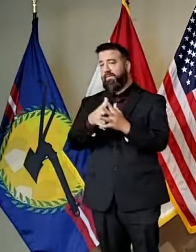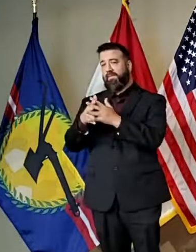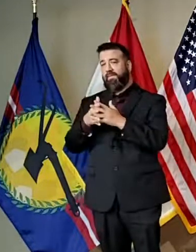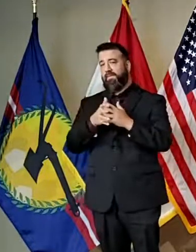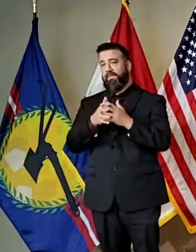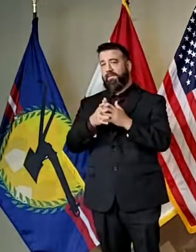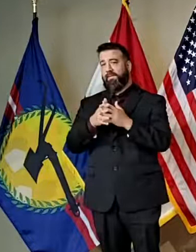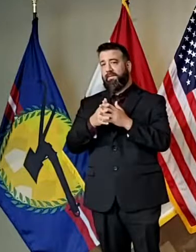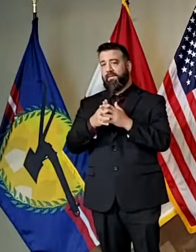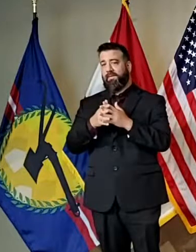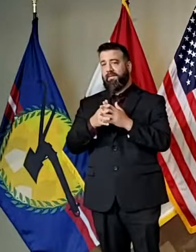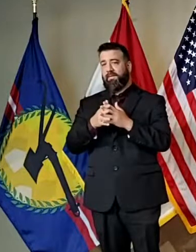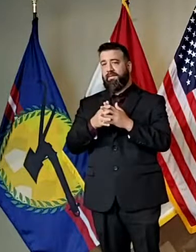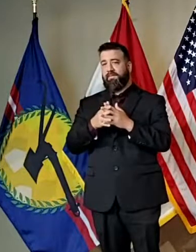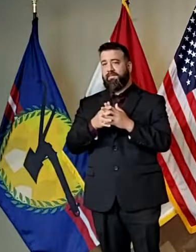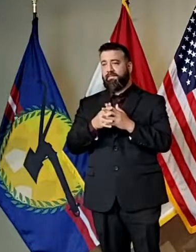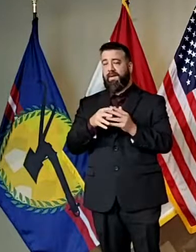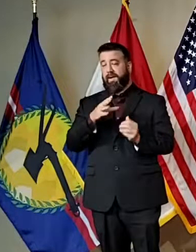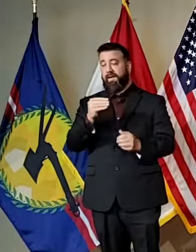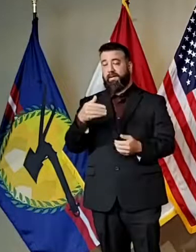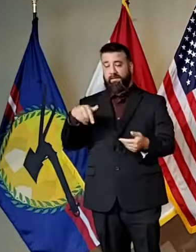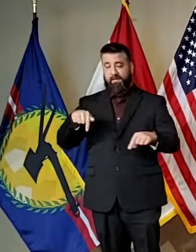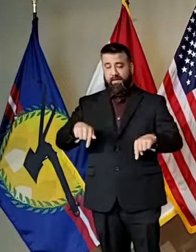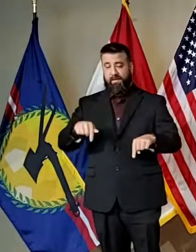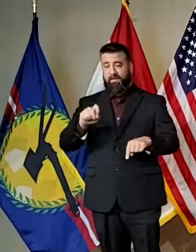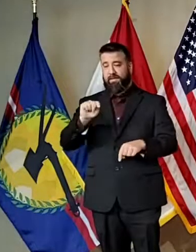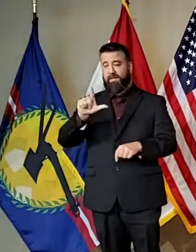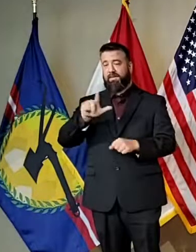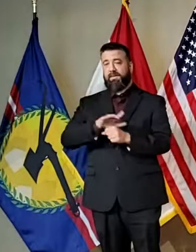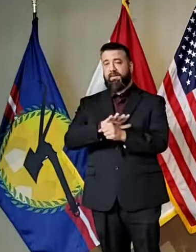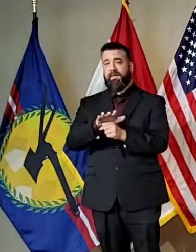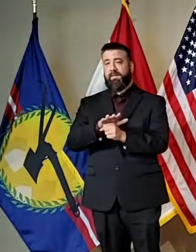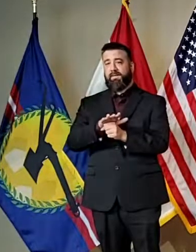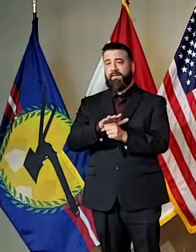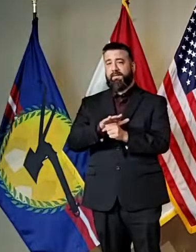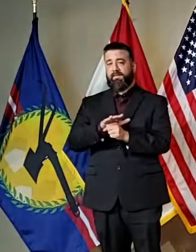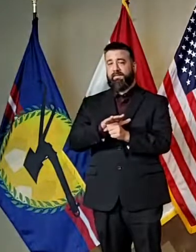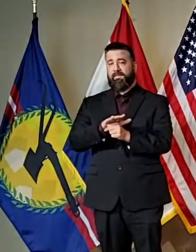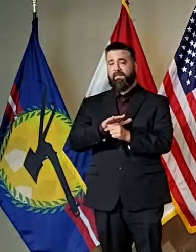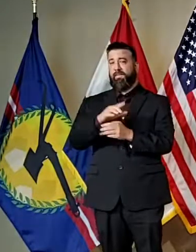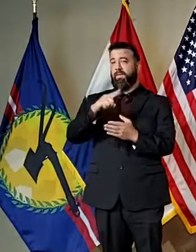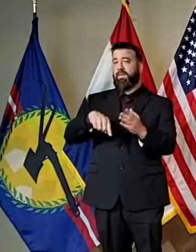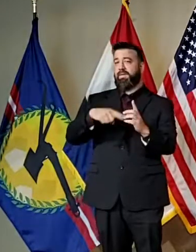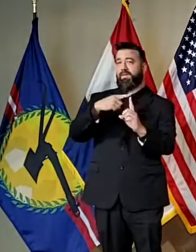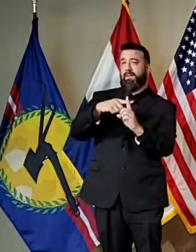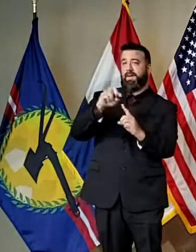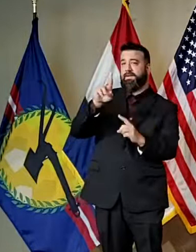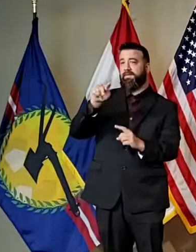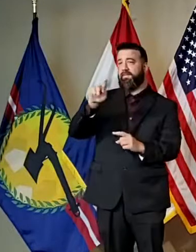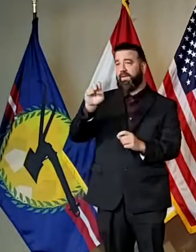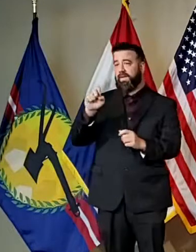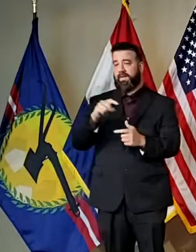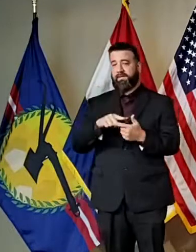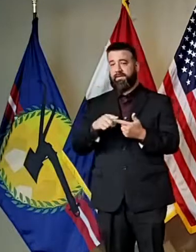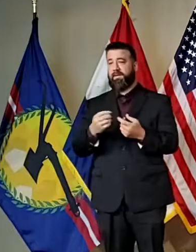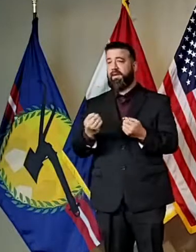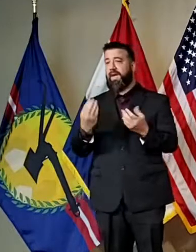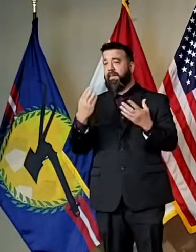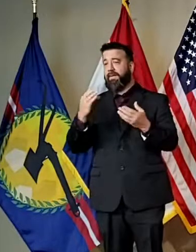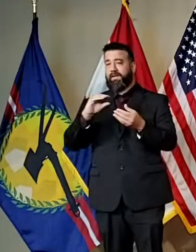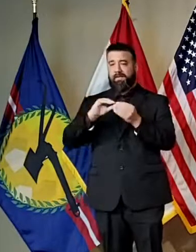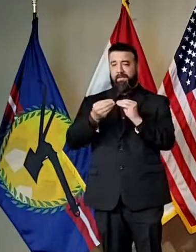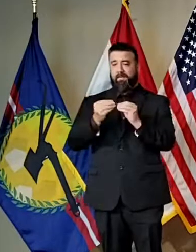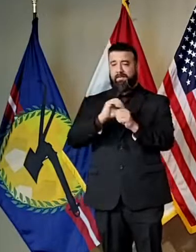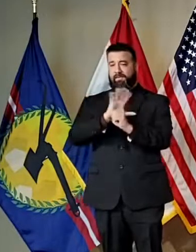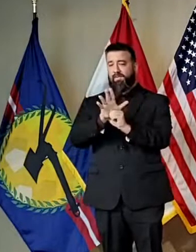driven the decisions here in St. Louis County. What is the positivity rate in the community? What are the number of cases per 100,000? We watch that